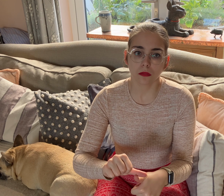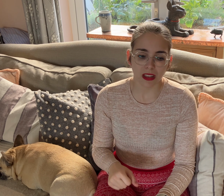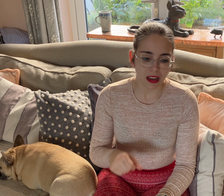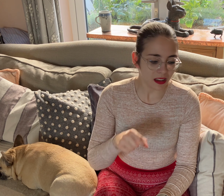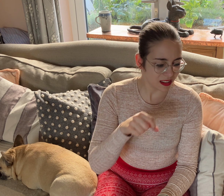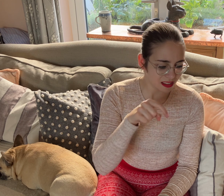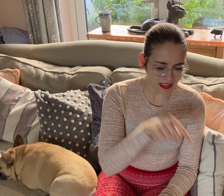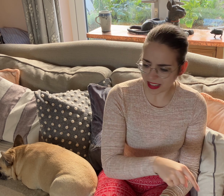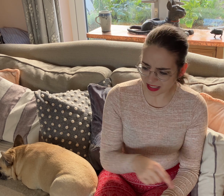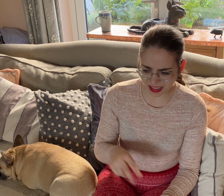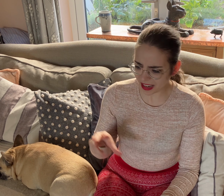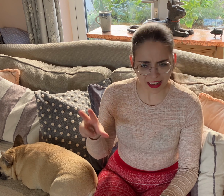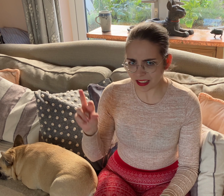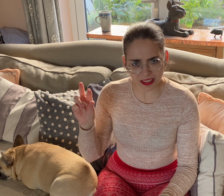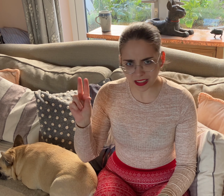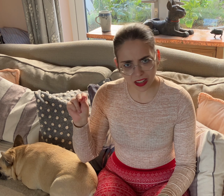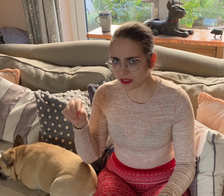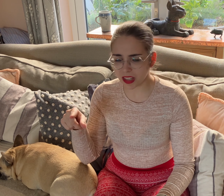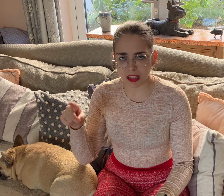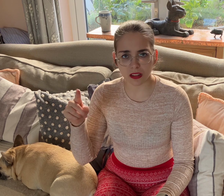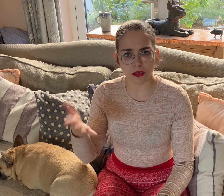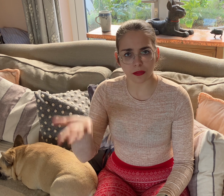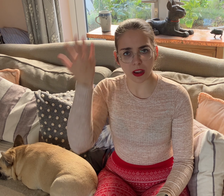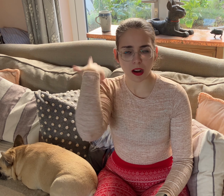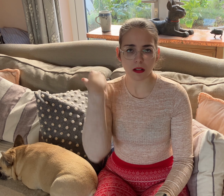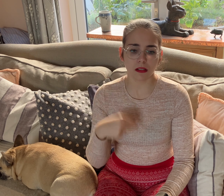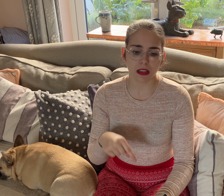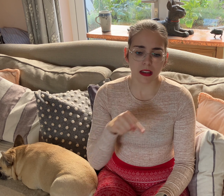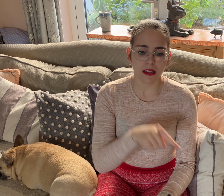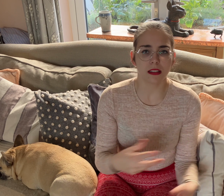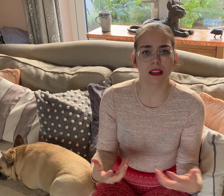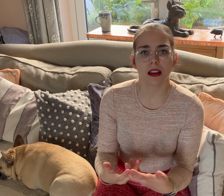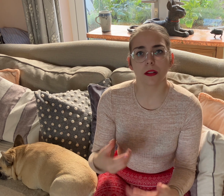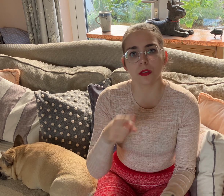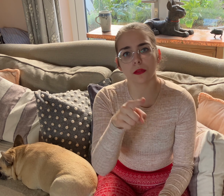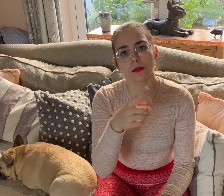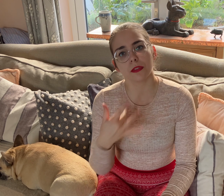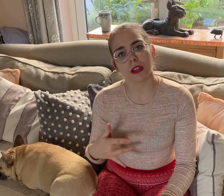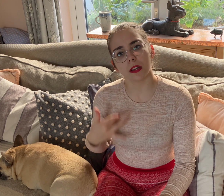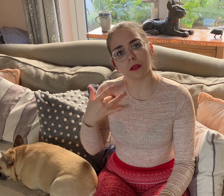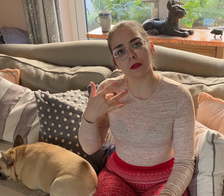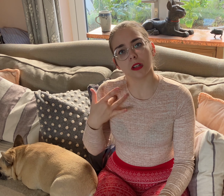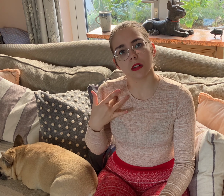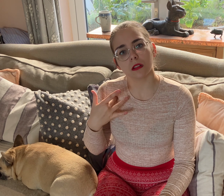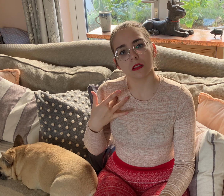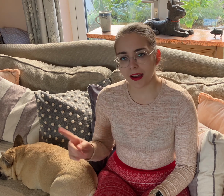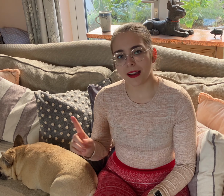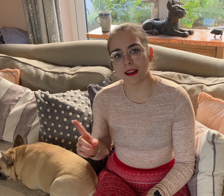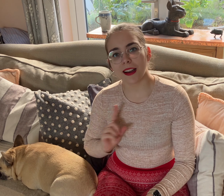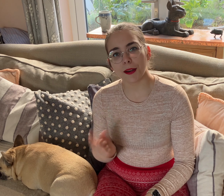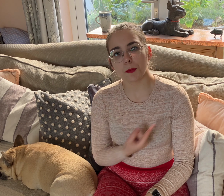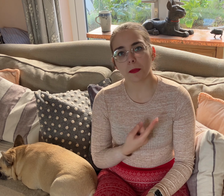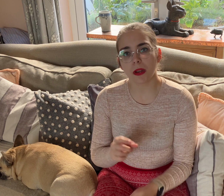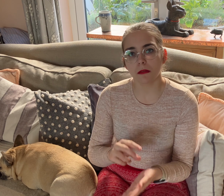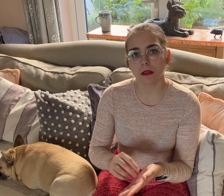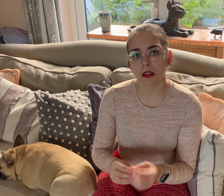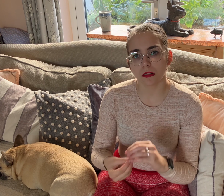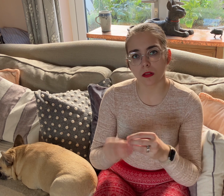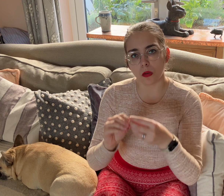This ain't something you felt, it's how you feel. I would build this all